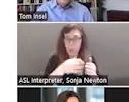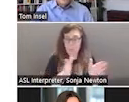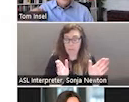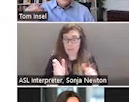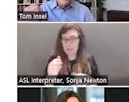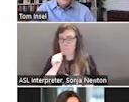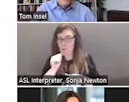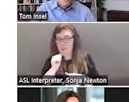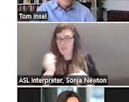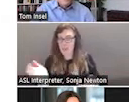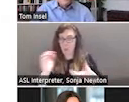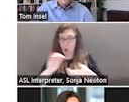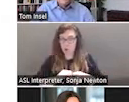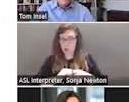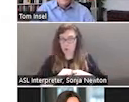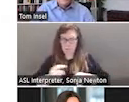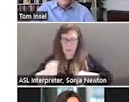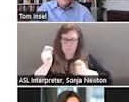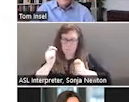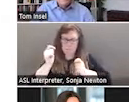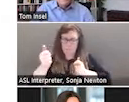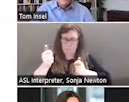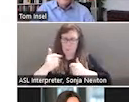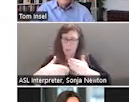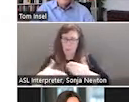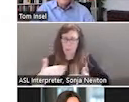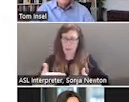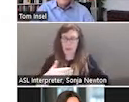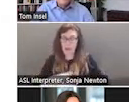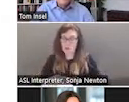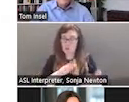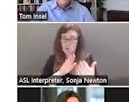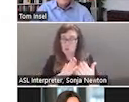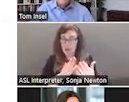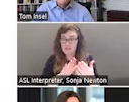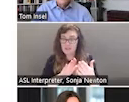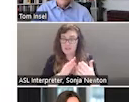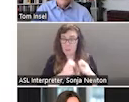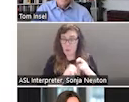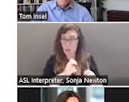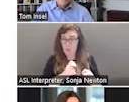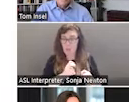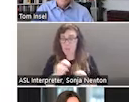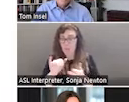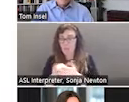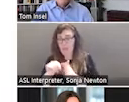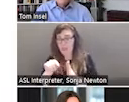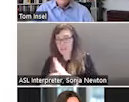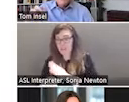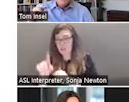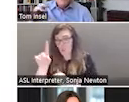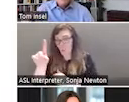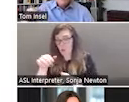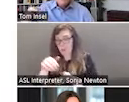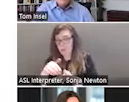it was a way of addressing a new urgent problem that ultimately killed 1 million Americans. If you look